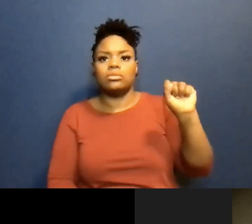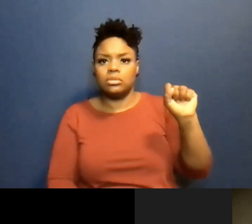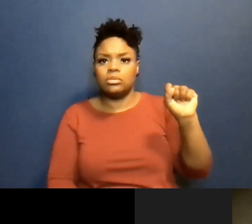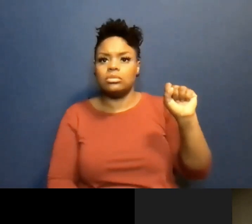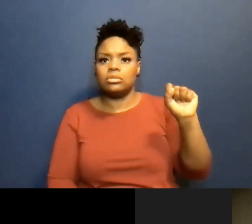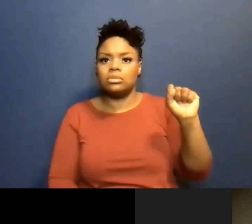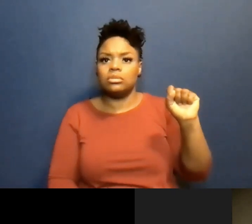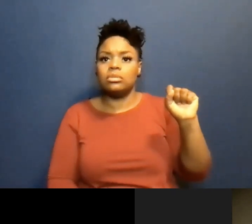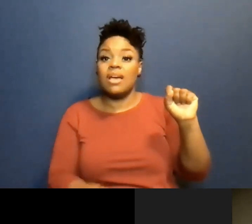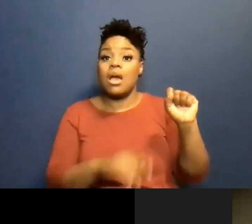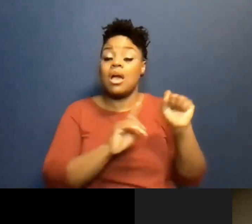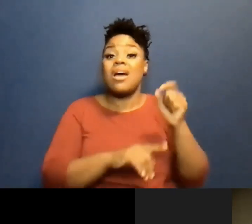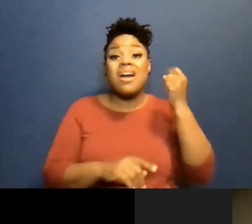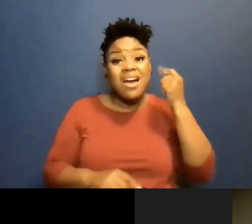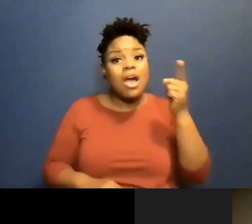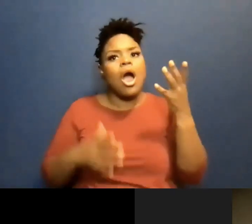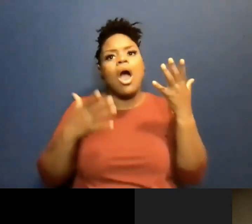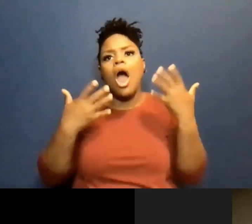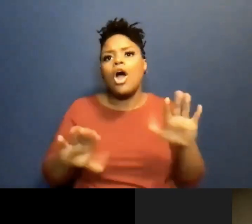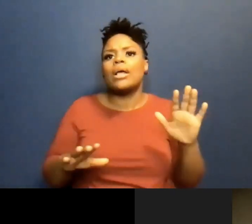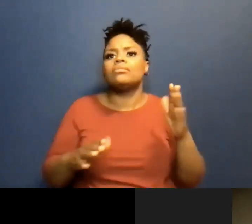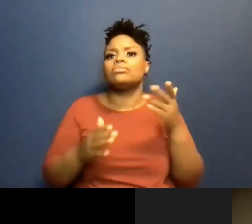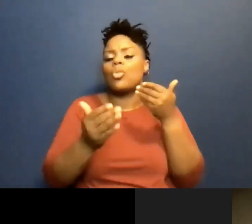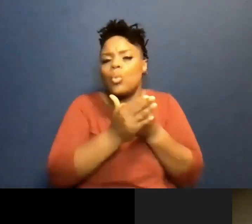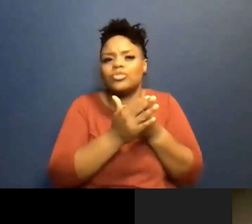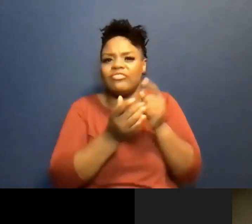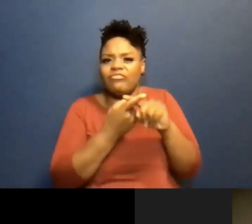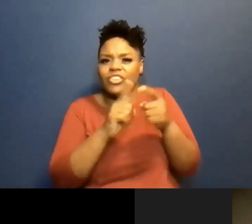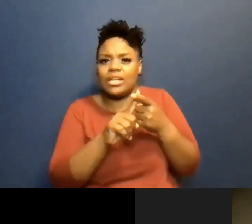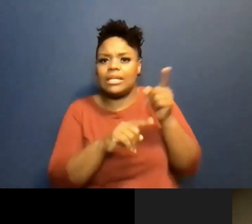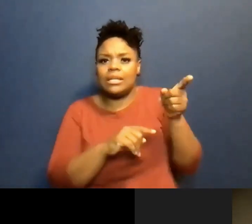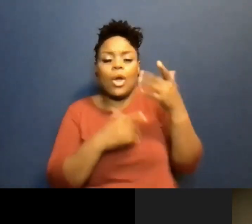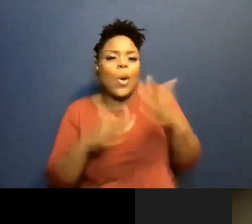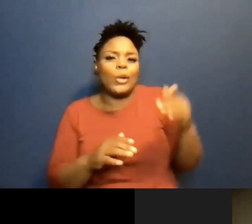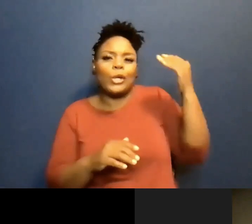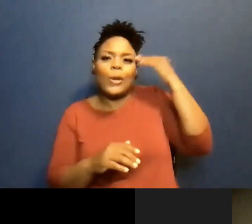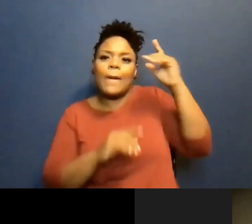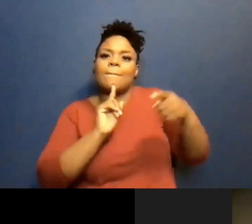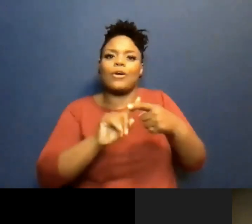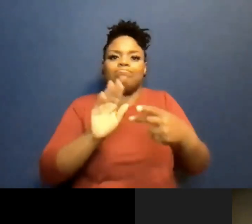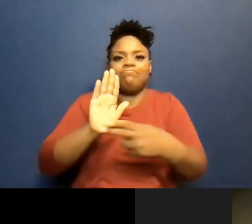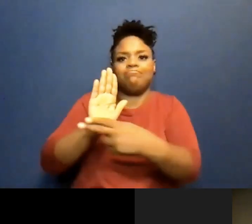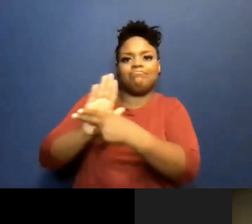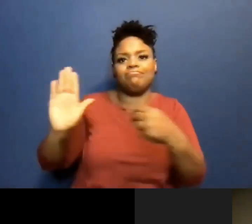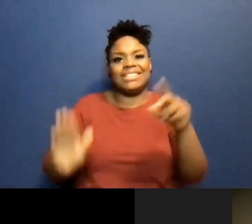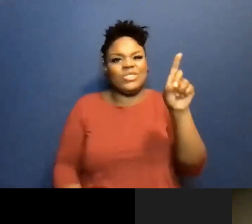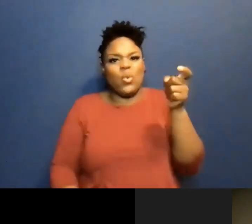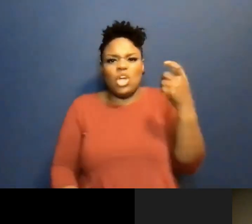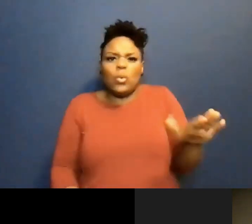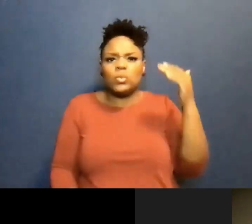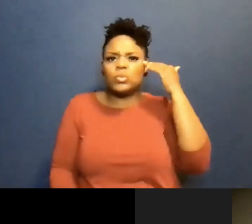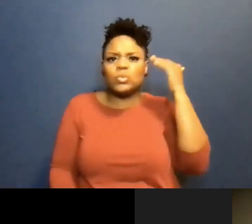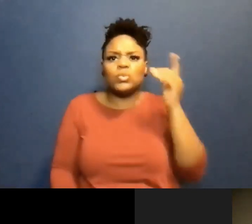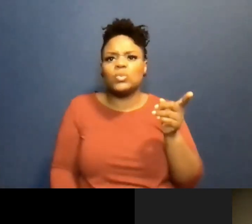she knew about my diagnosis already, and she was there during the time where I was hospitalized. And when she said that she wanted